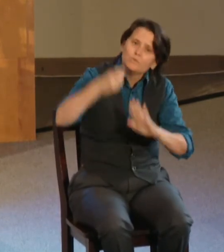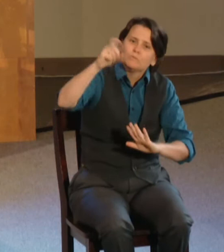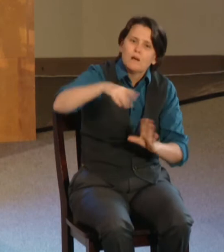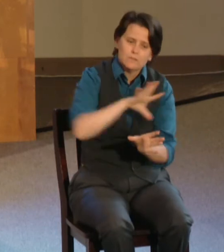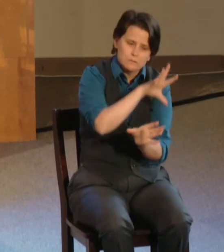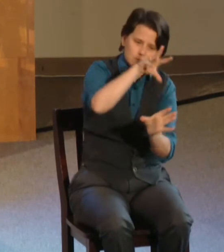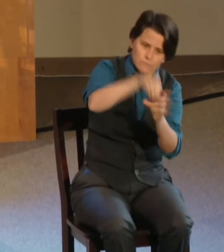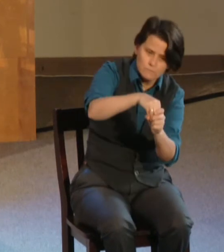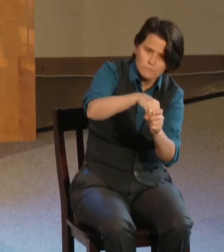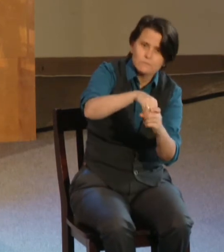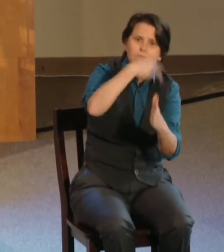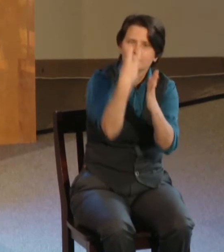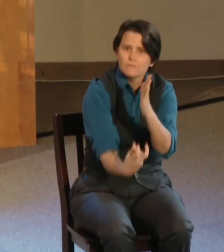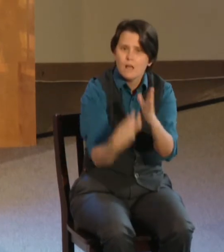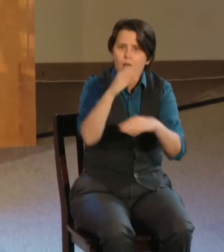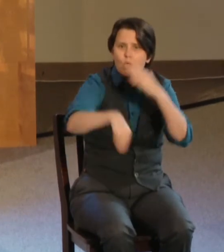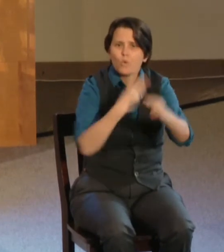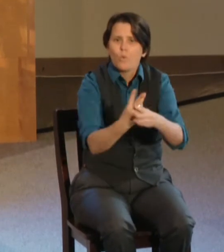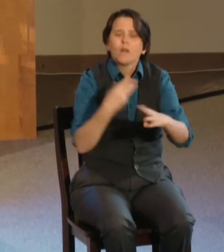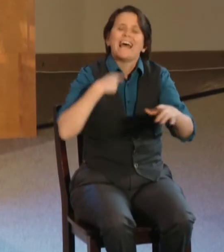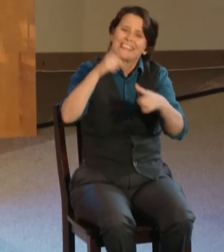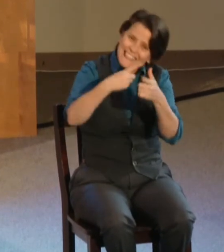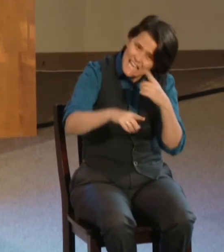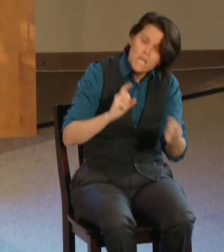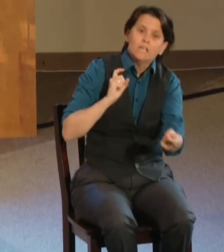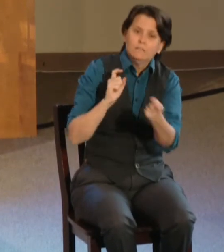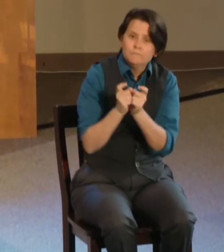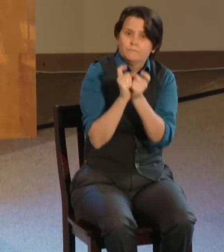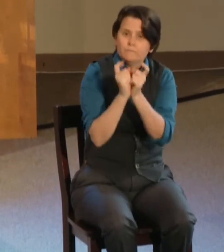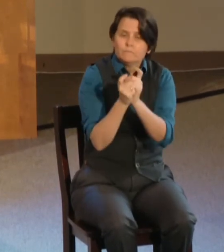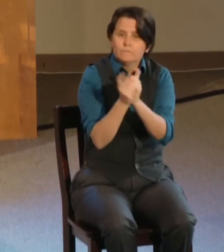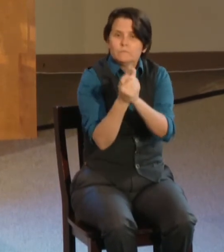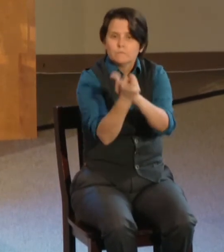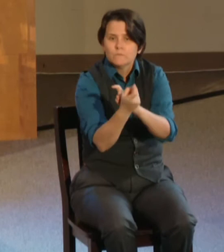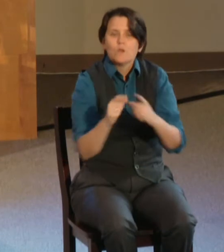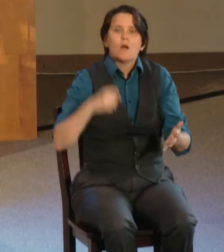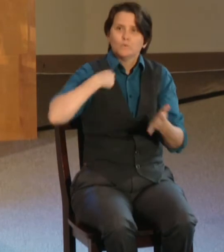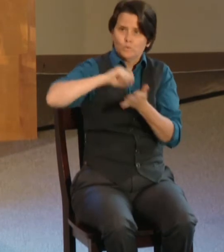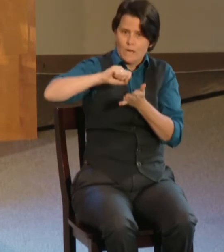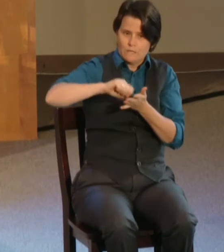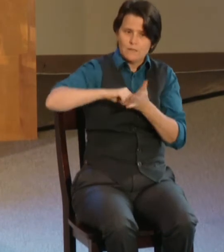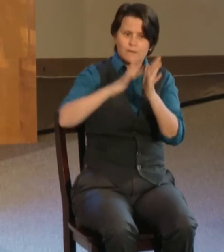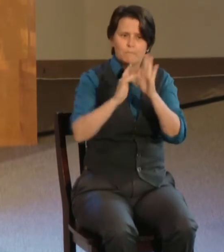it better. When I was writing this talk, a biblical verse came to mind.